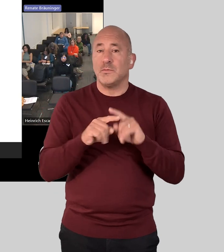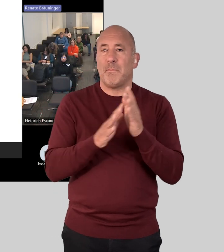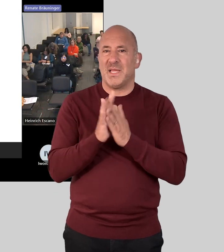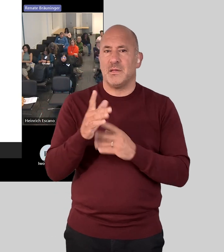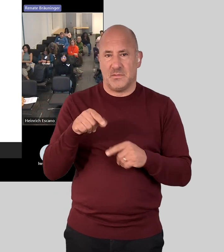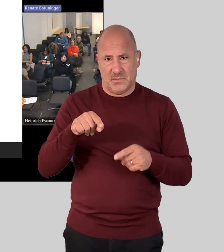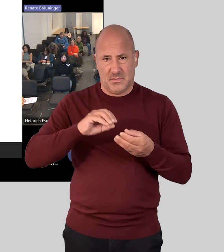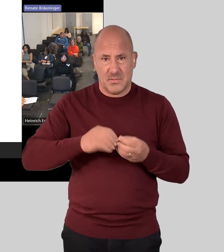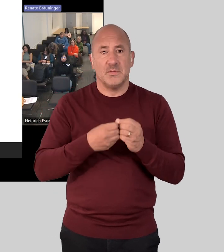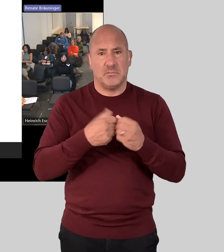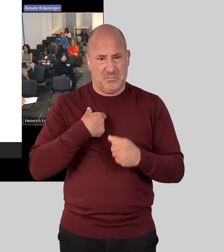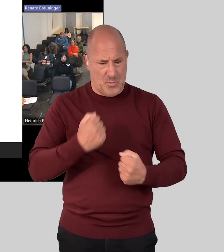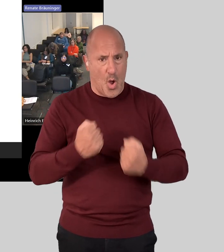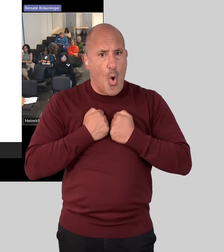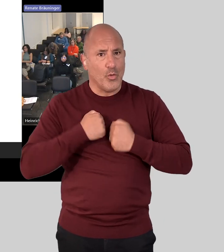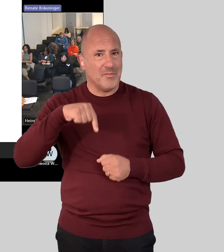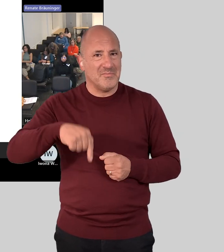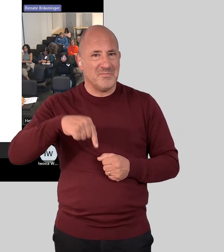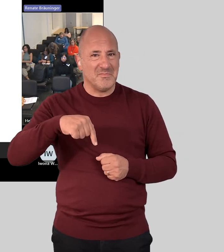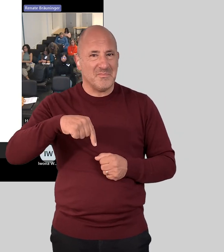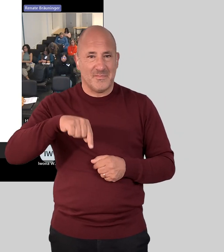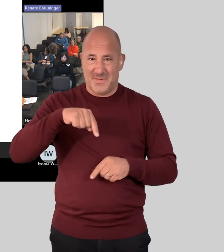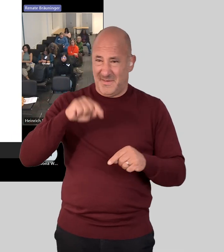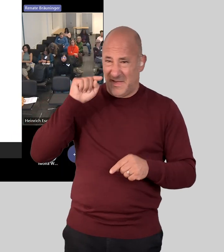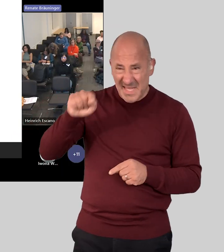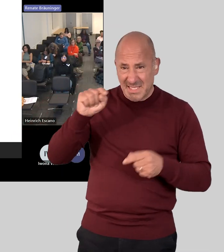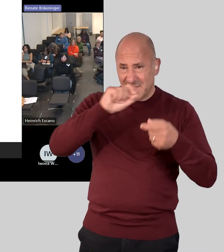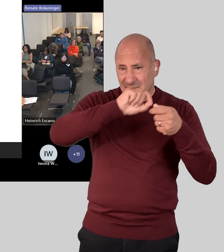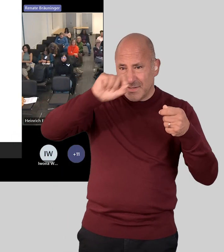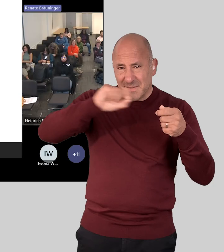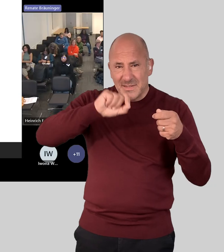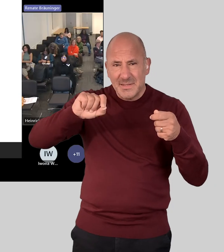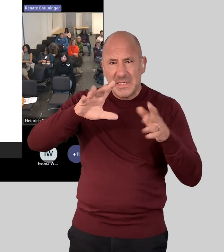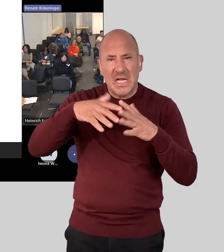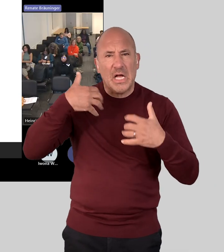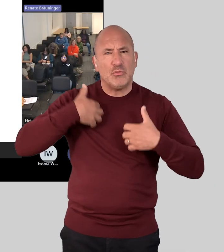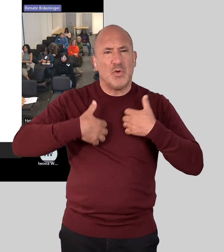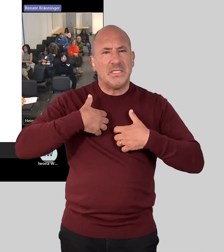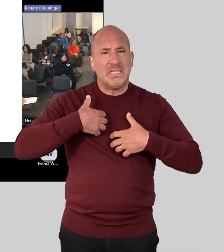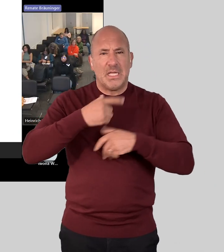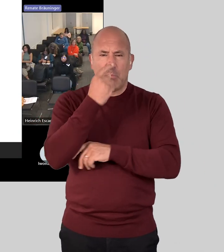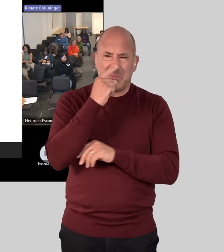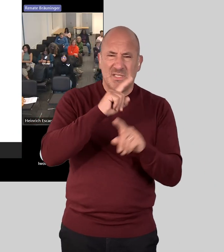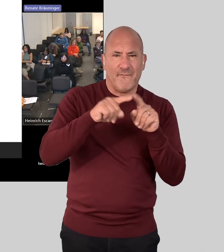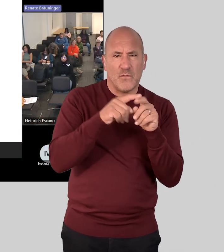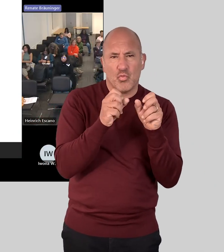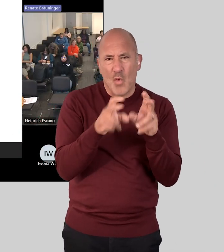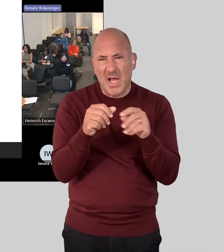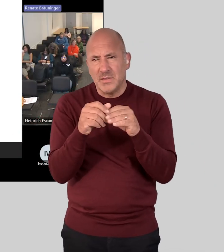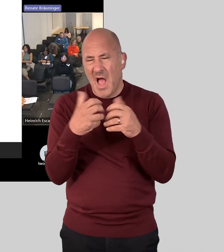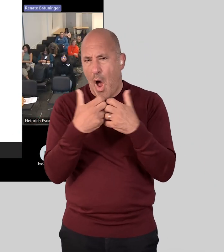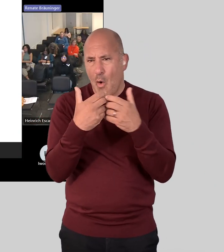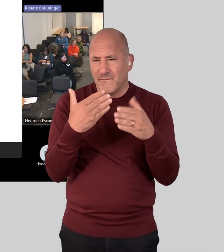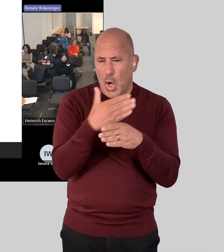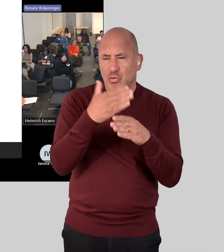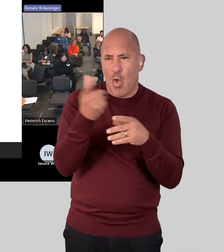that they were being made to guarantee her ownership of her work. Those scores take an